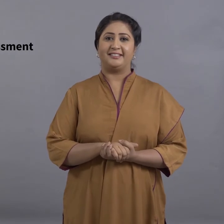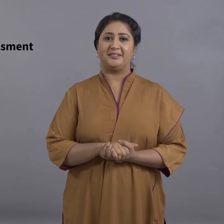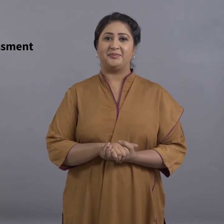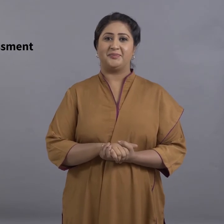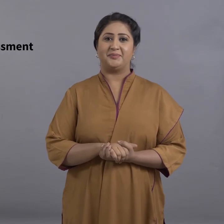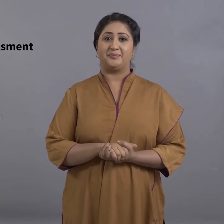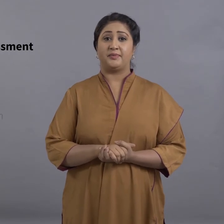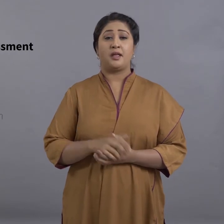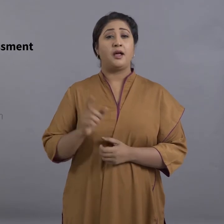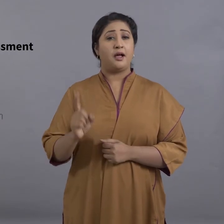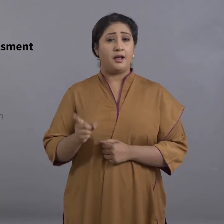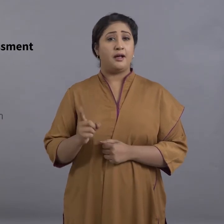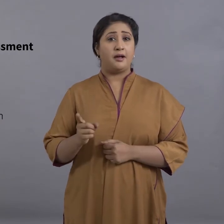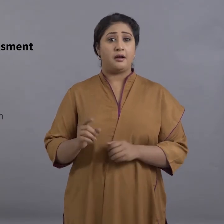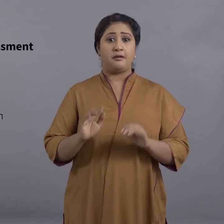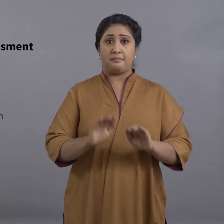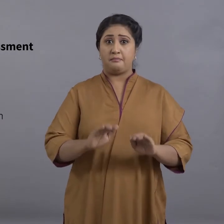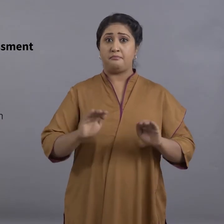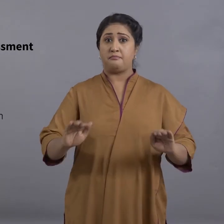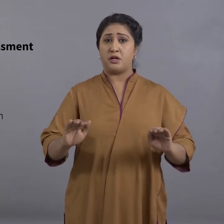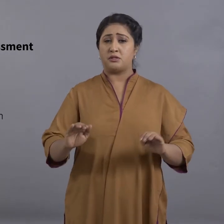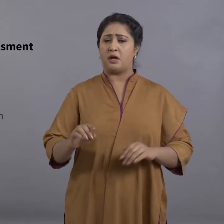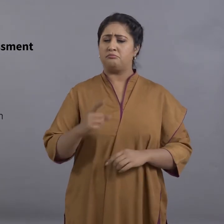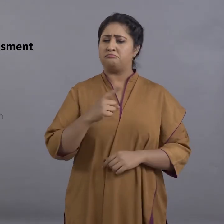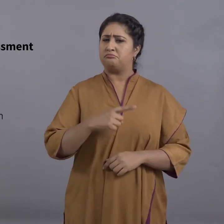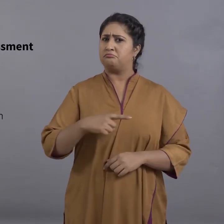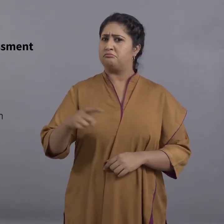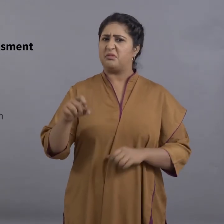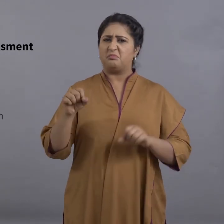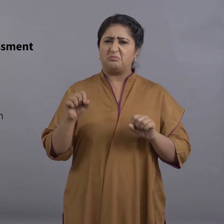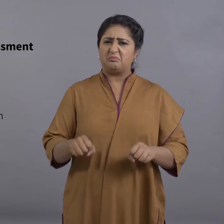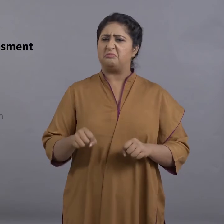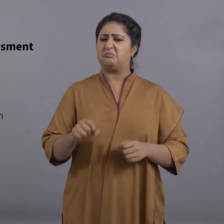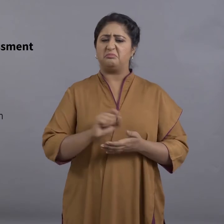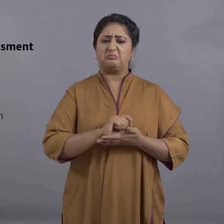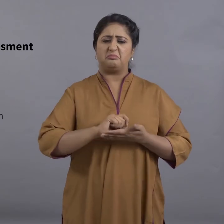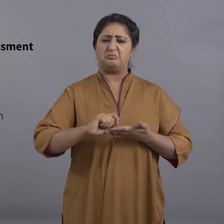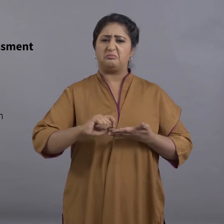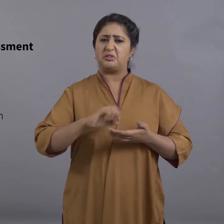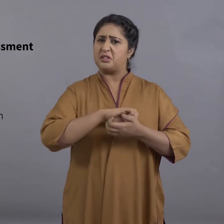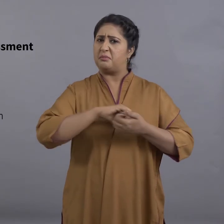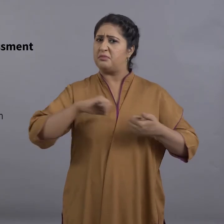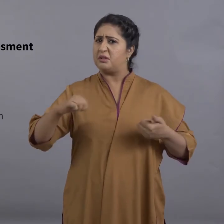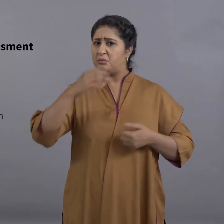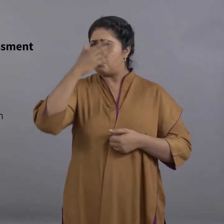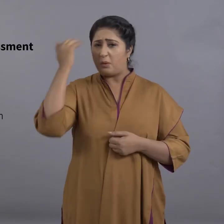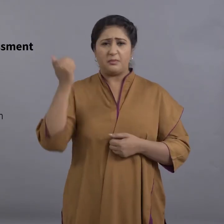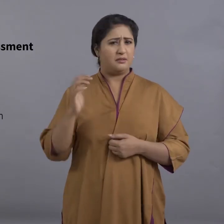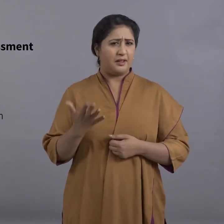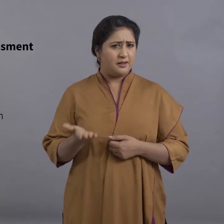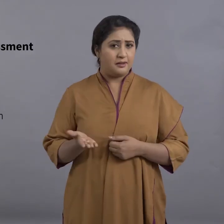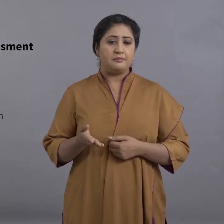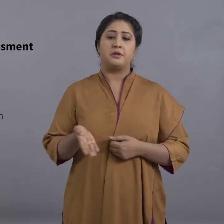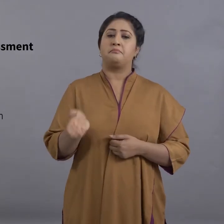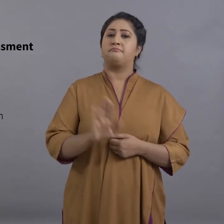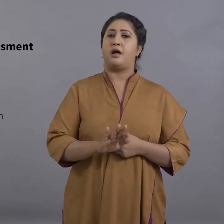If the student cannot correctly do the subtraction problem, then give the student the number